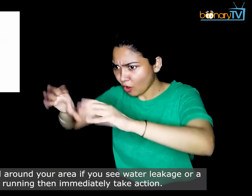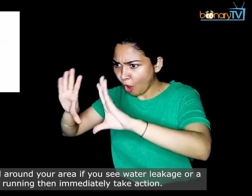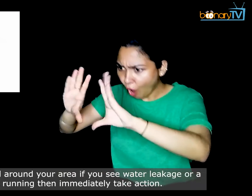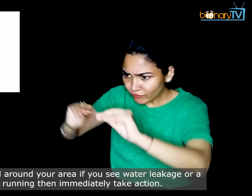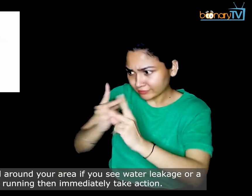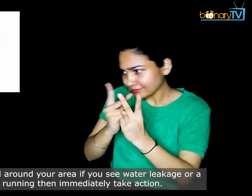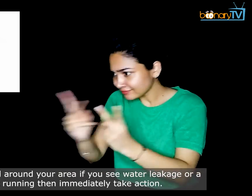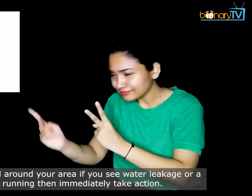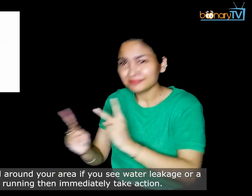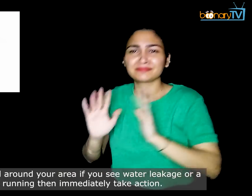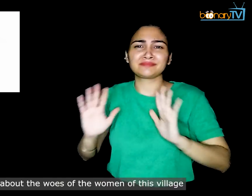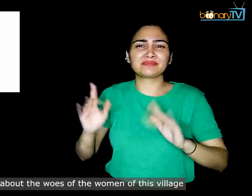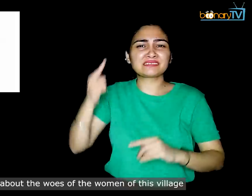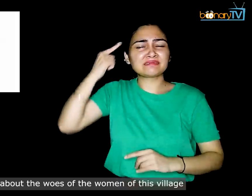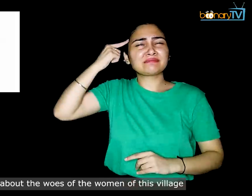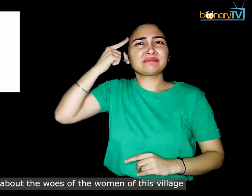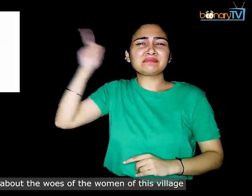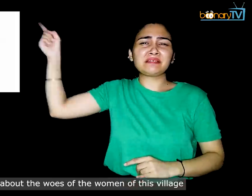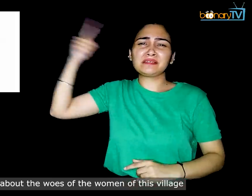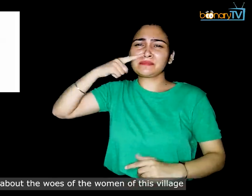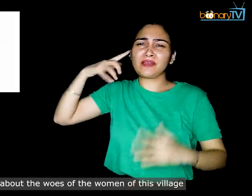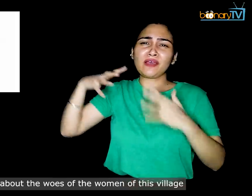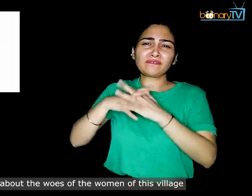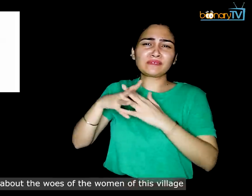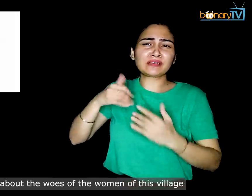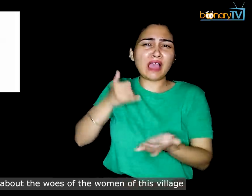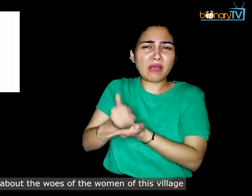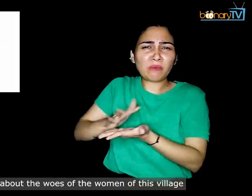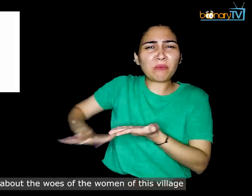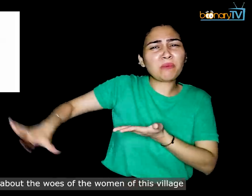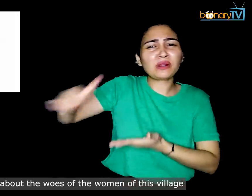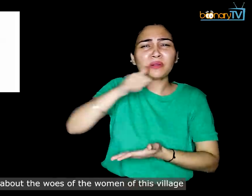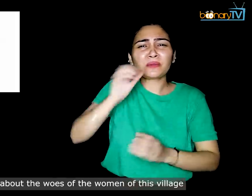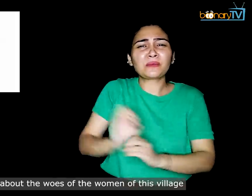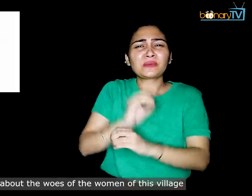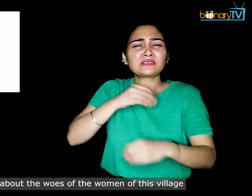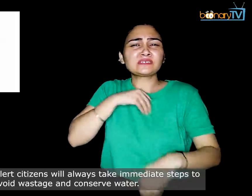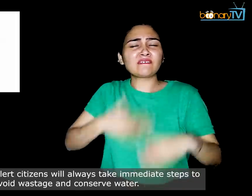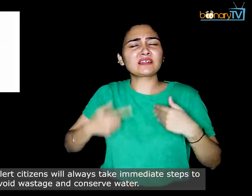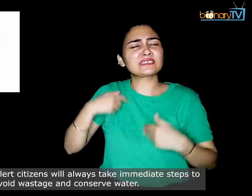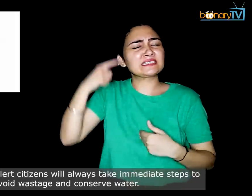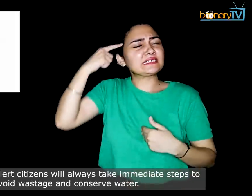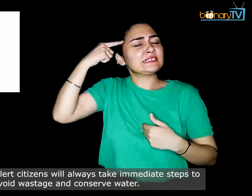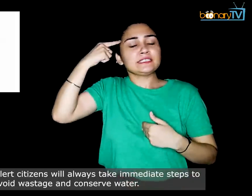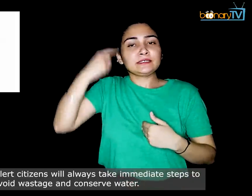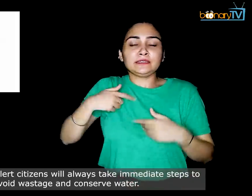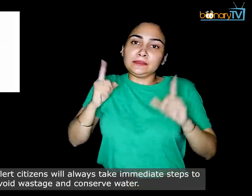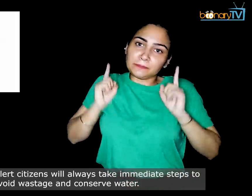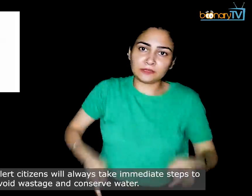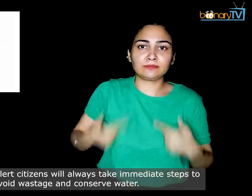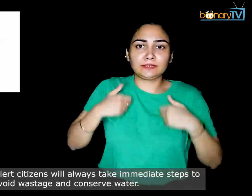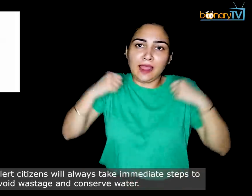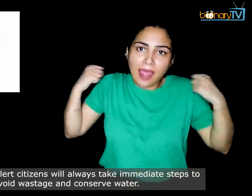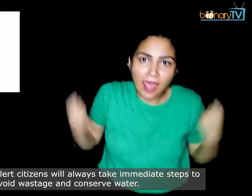action. Try to think about the woes of the women of this village so that you as alert citizens will